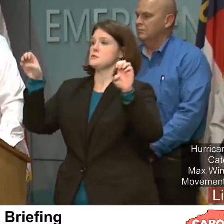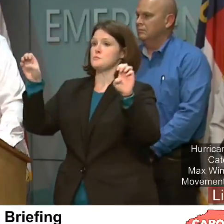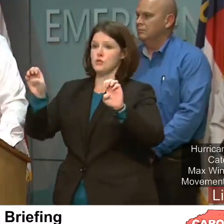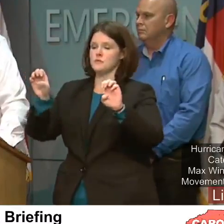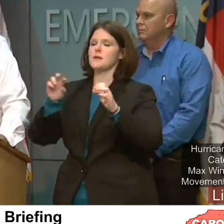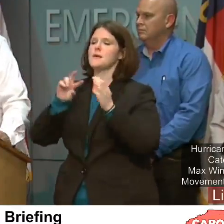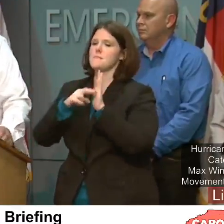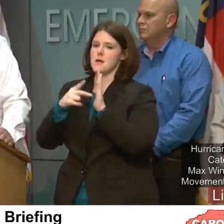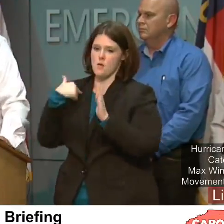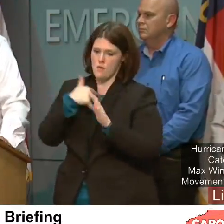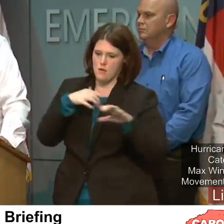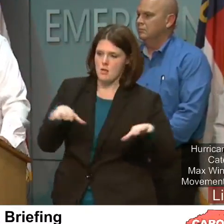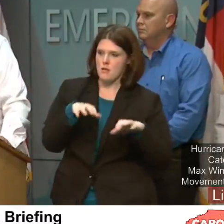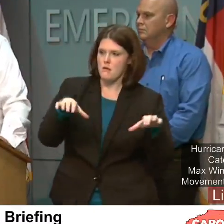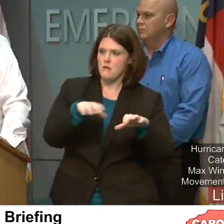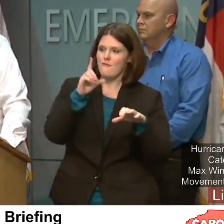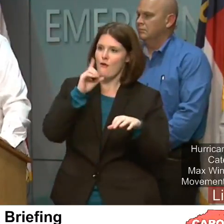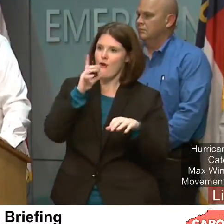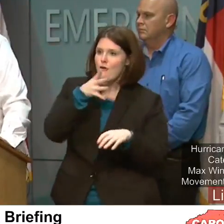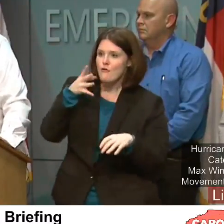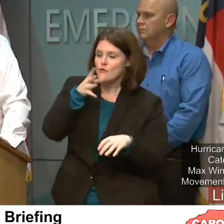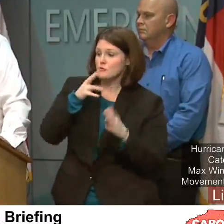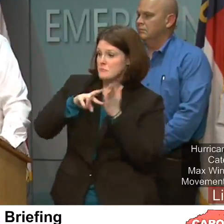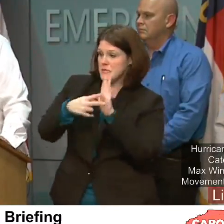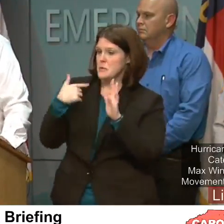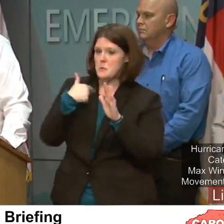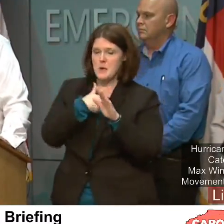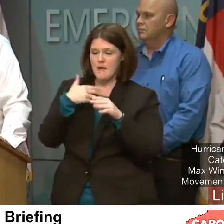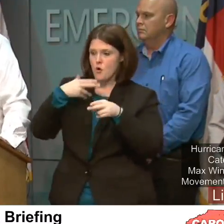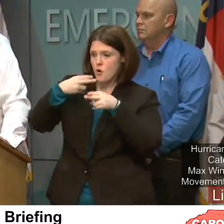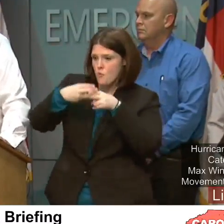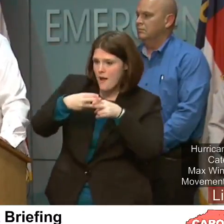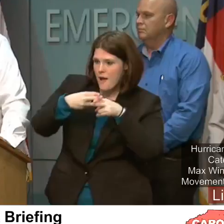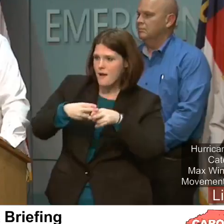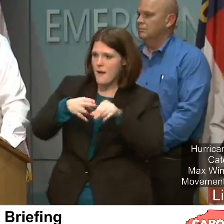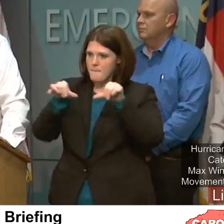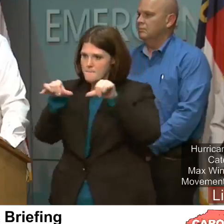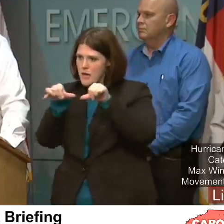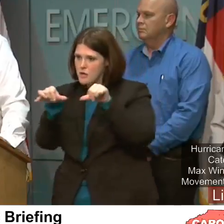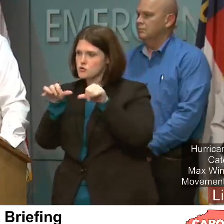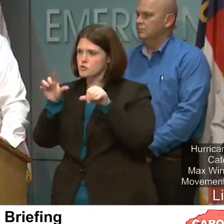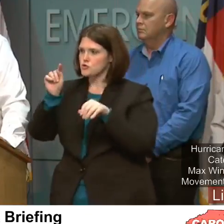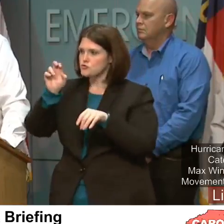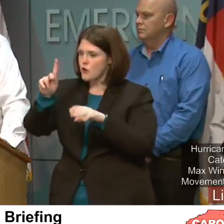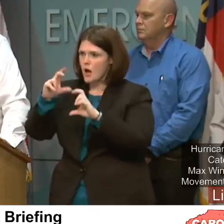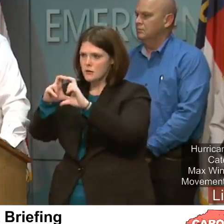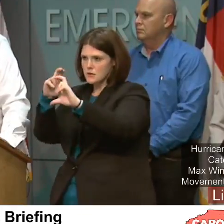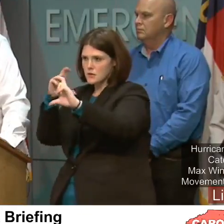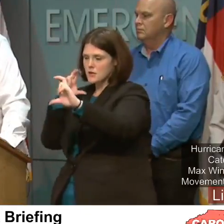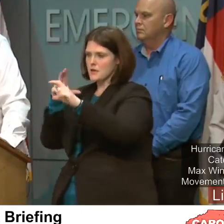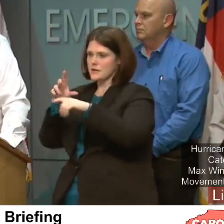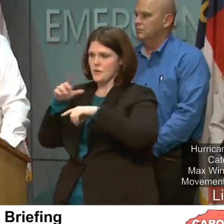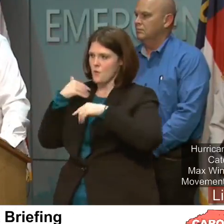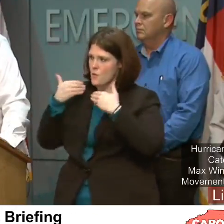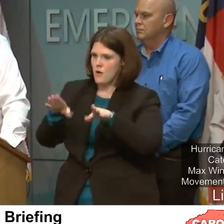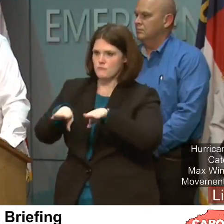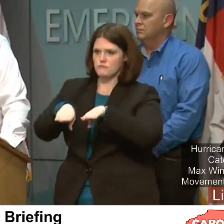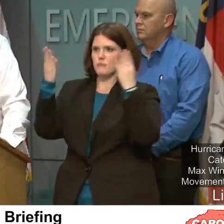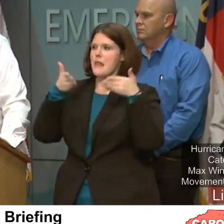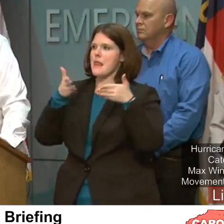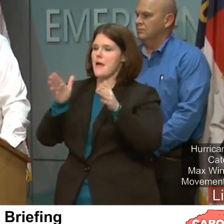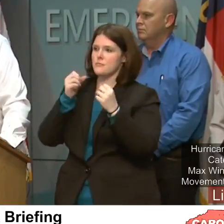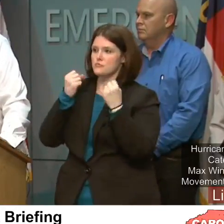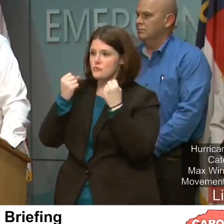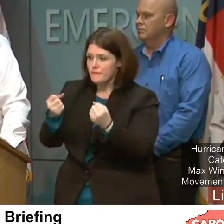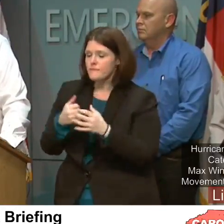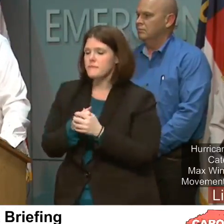for agriculture, including the suspension of the weights and measures, extension of driving hours to deliver fuel and feed to